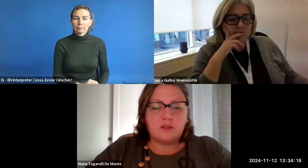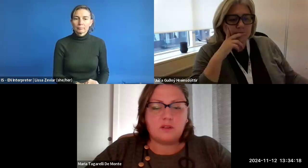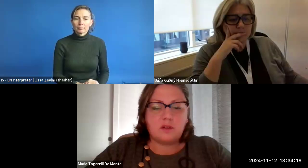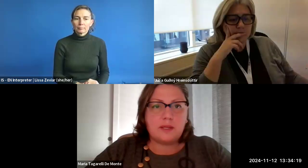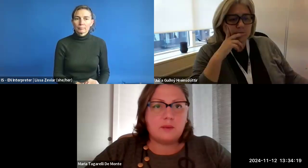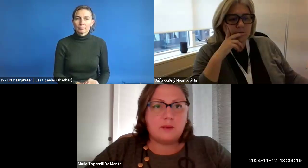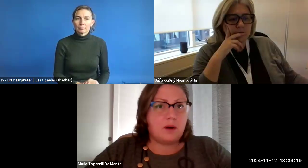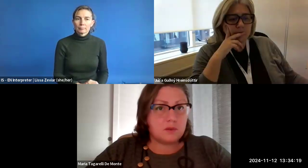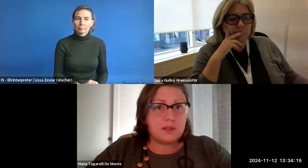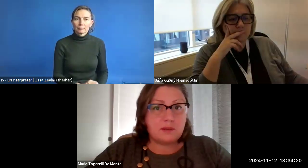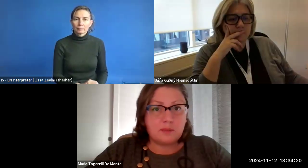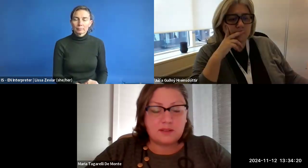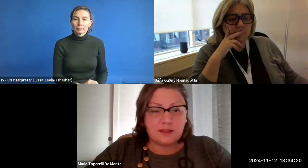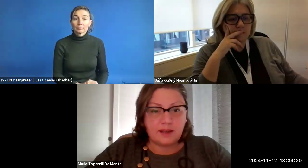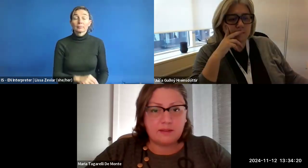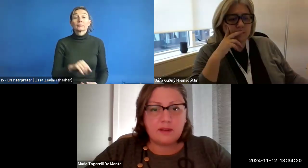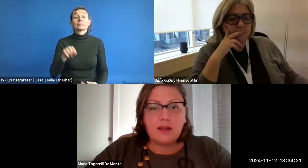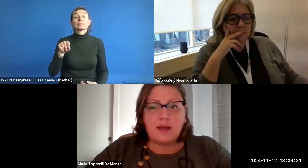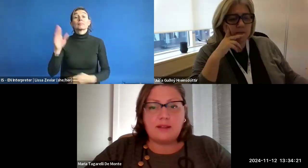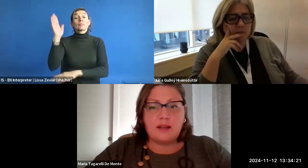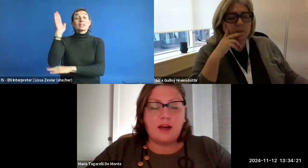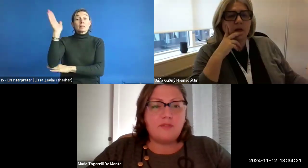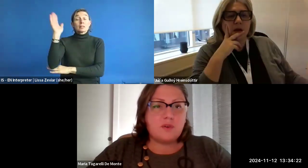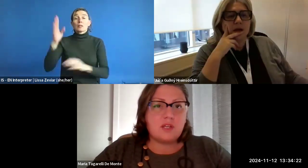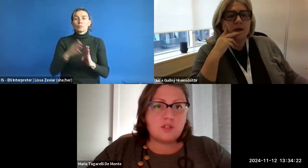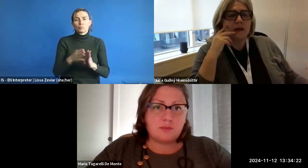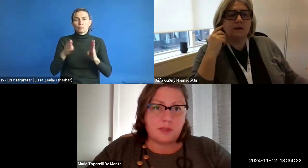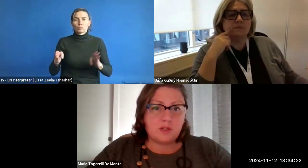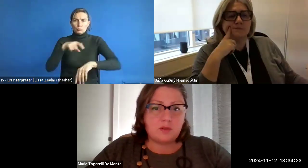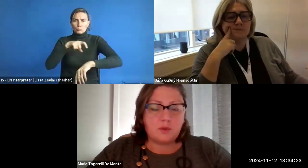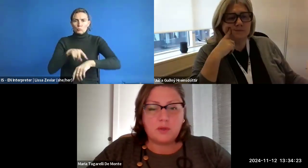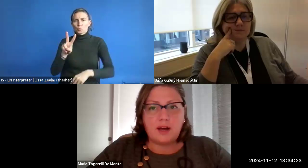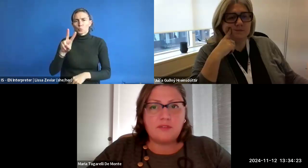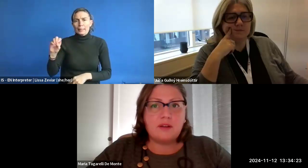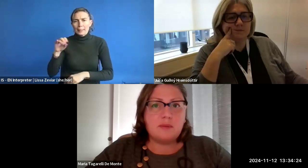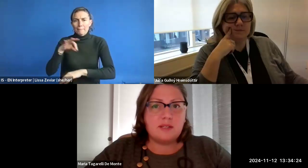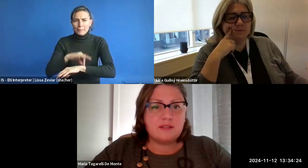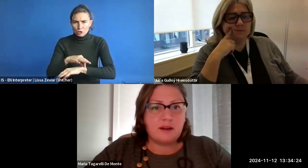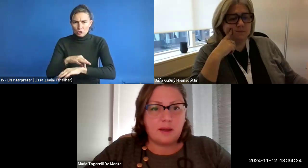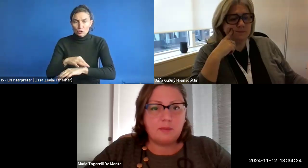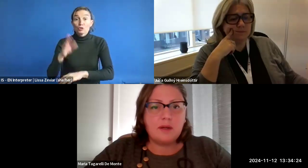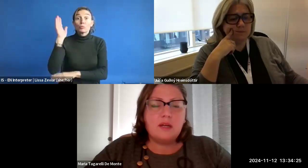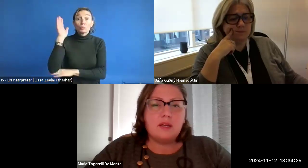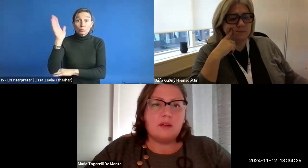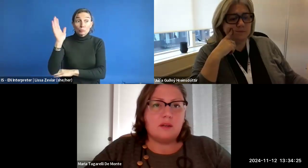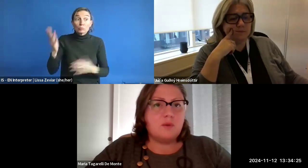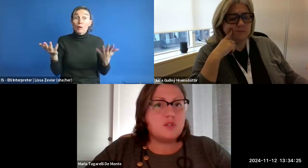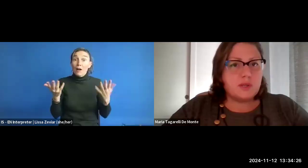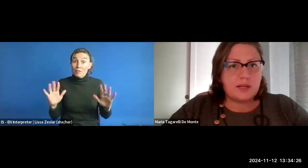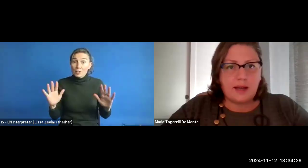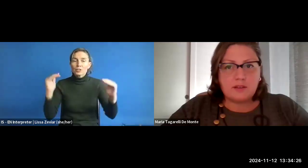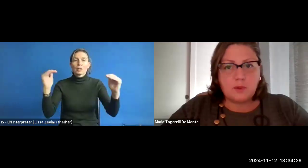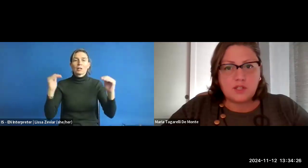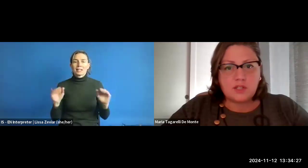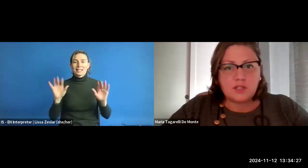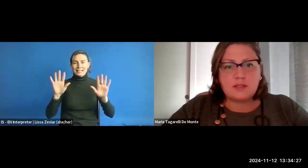Consider that the talk will be about 20 minutes length, and then after each speech you will have 10 minutes time in